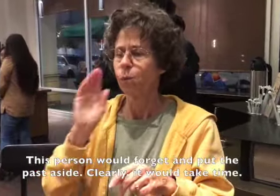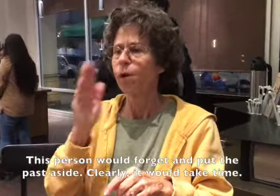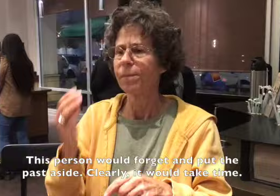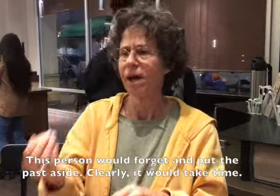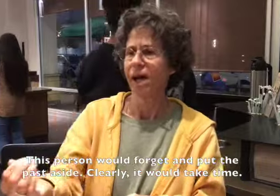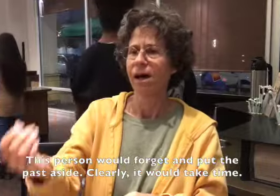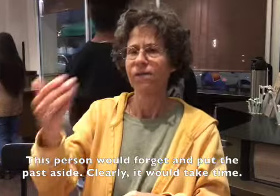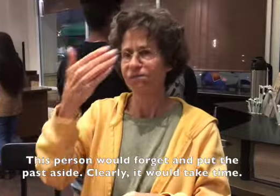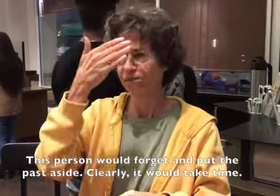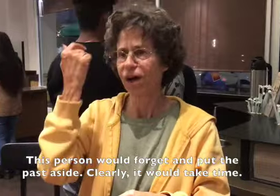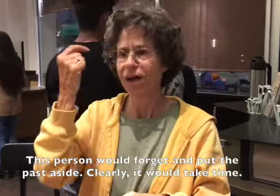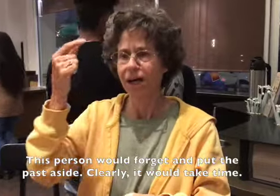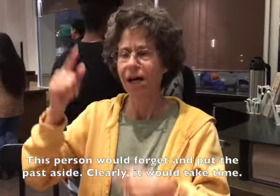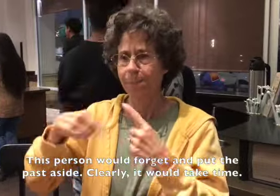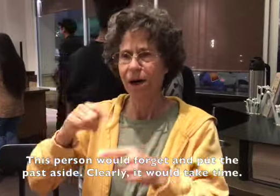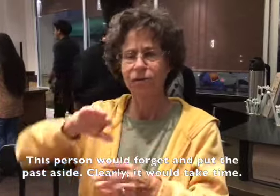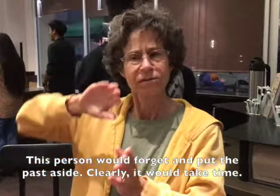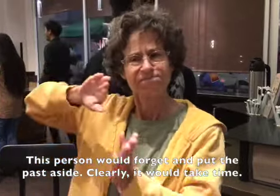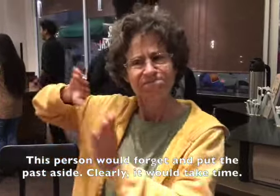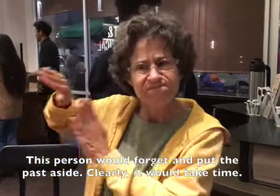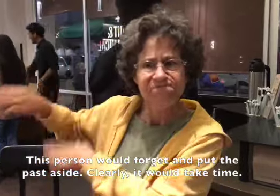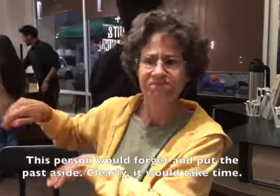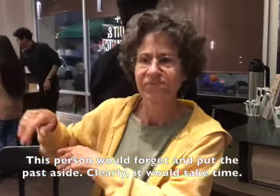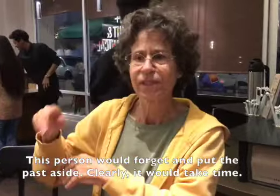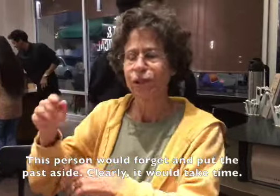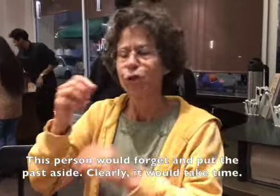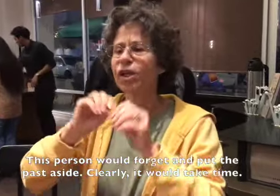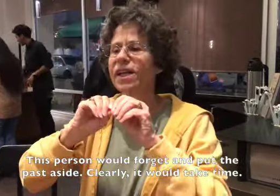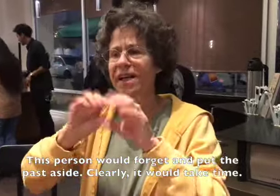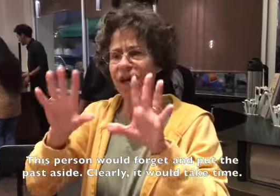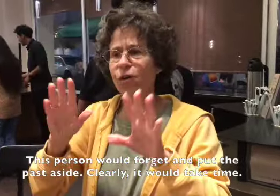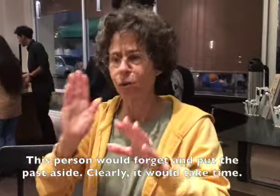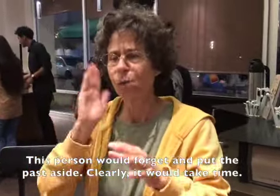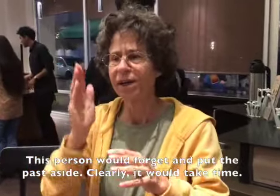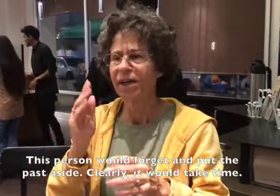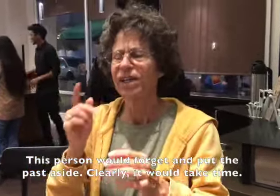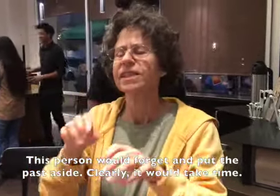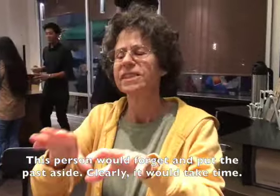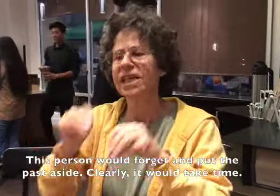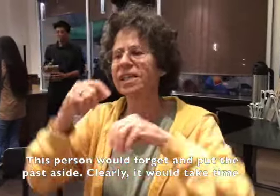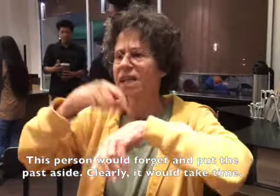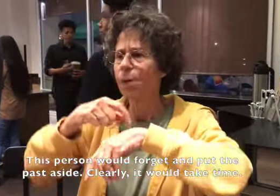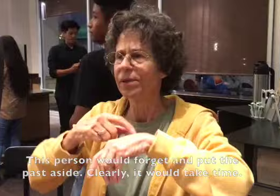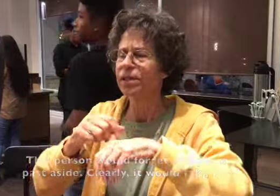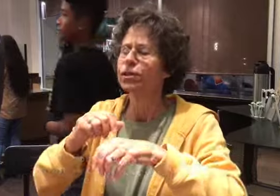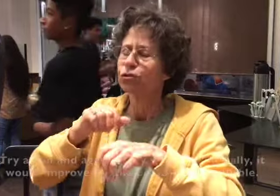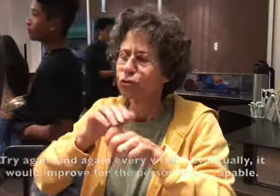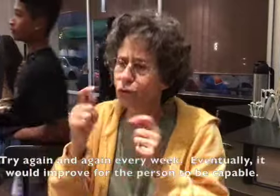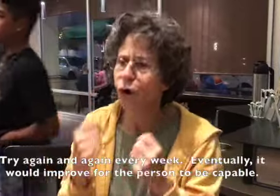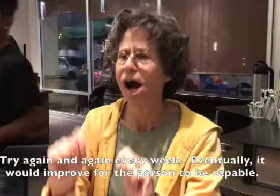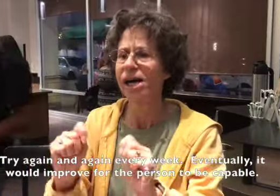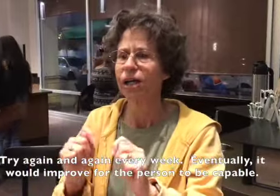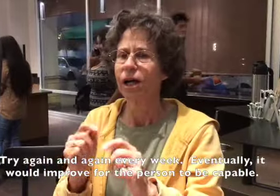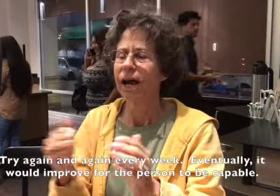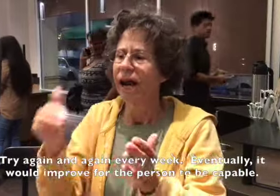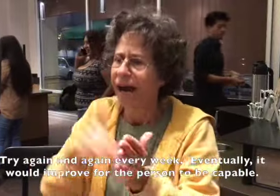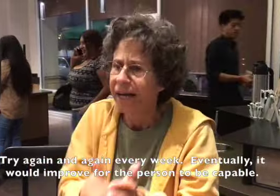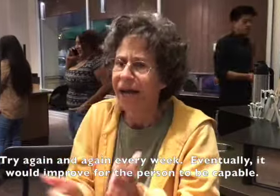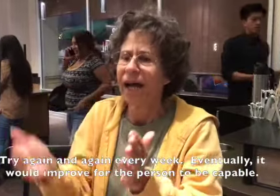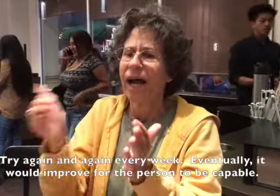This person would forget and put the past aside. Clearly, it would take time. Try again and